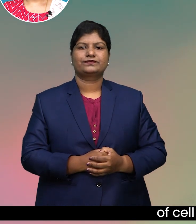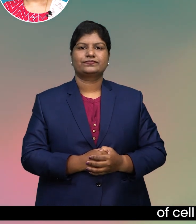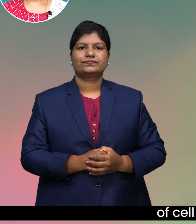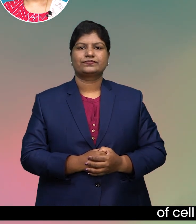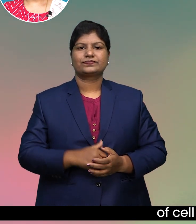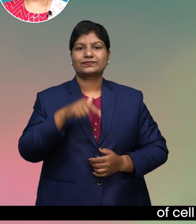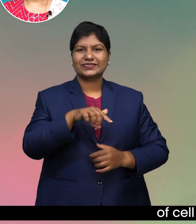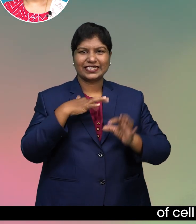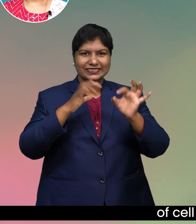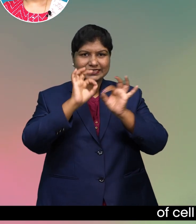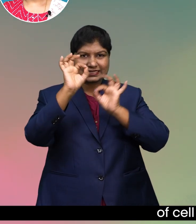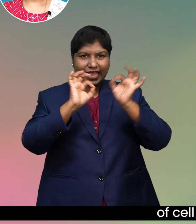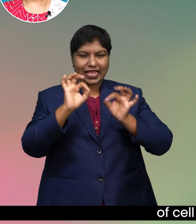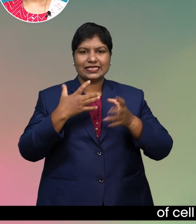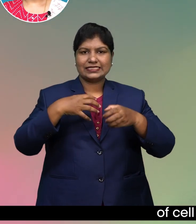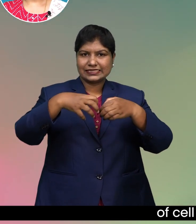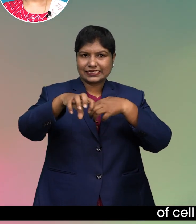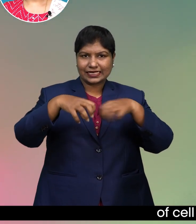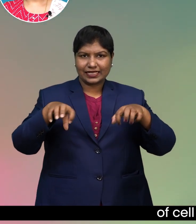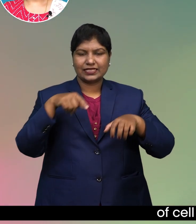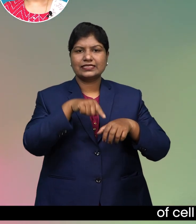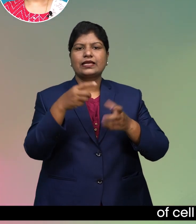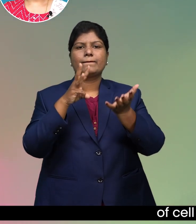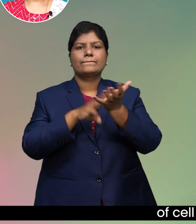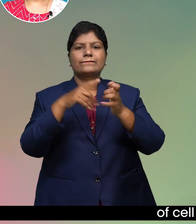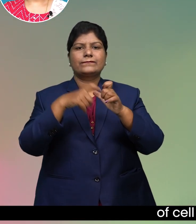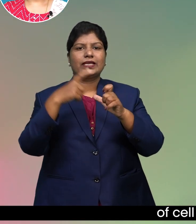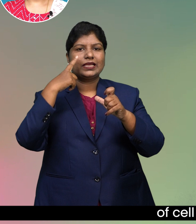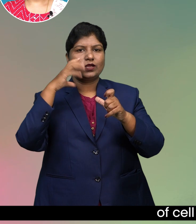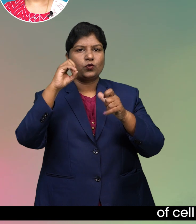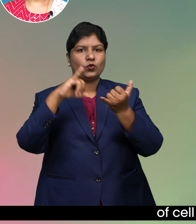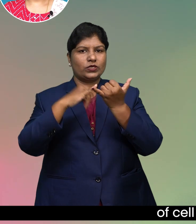of cell division by meiosis.